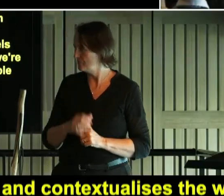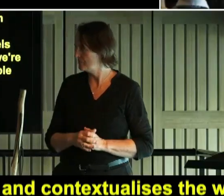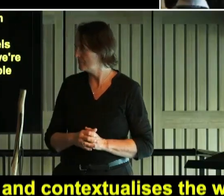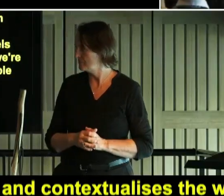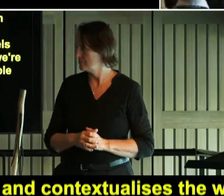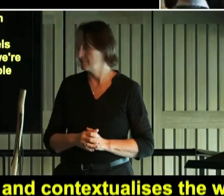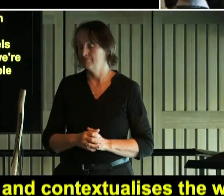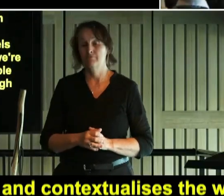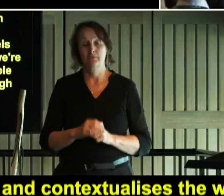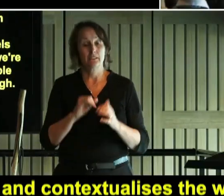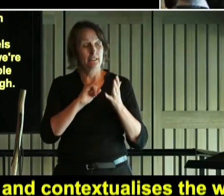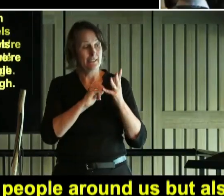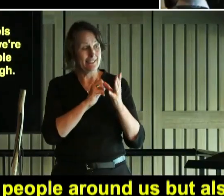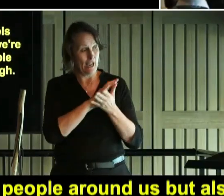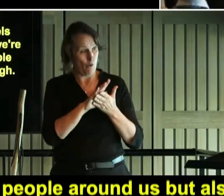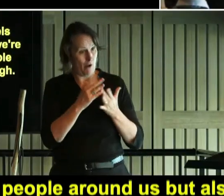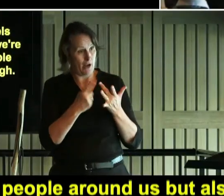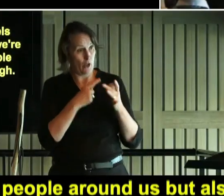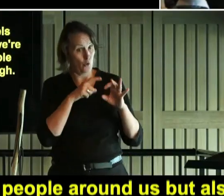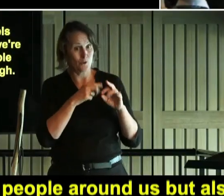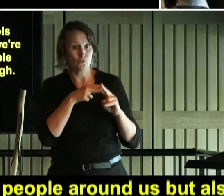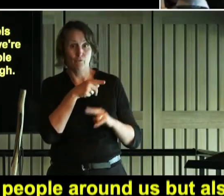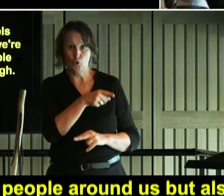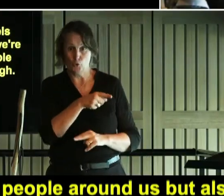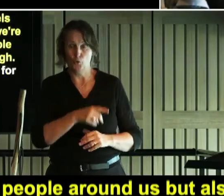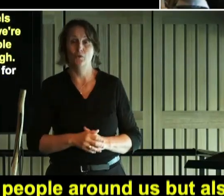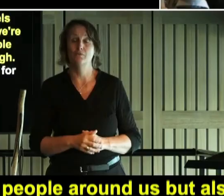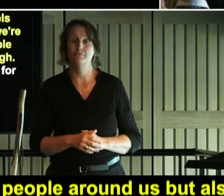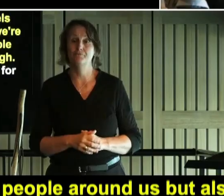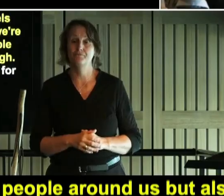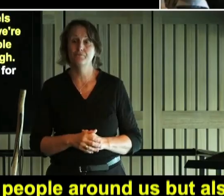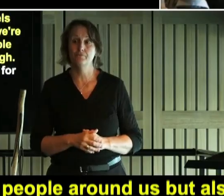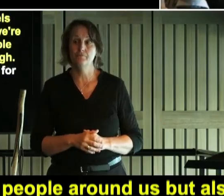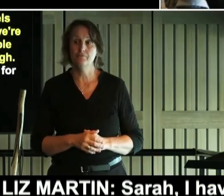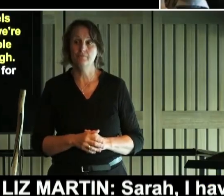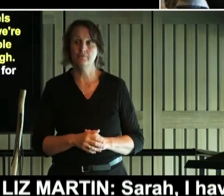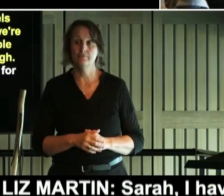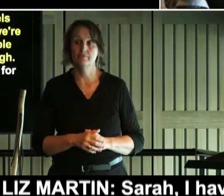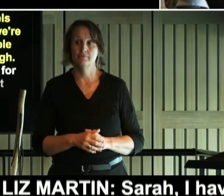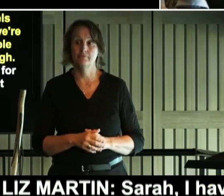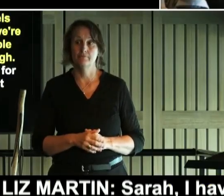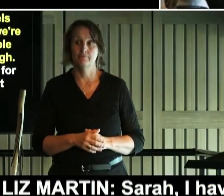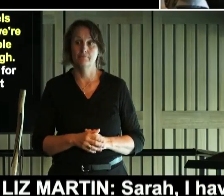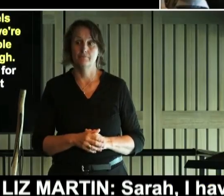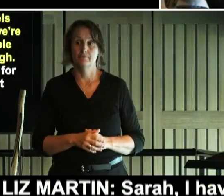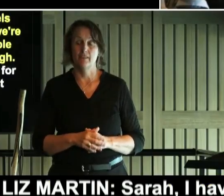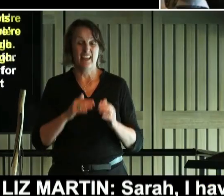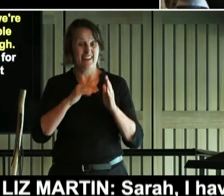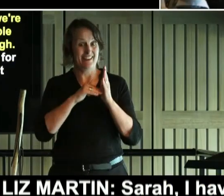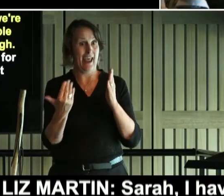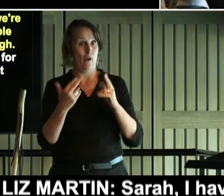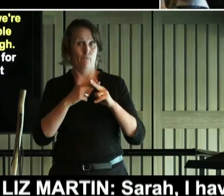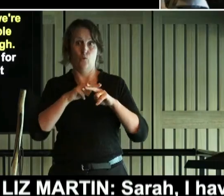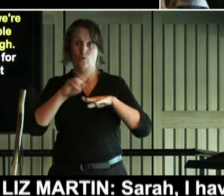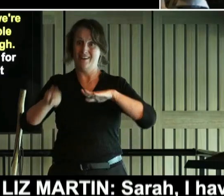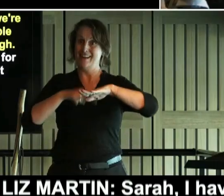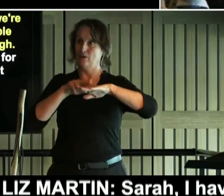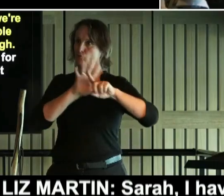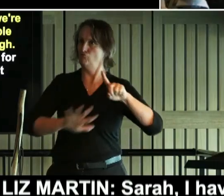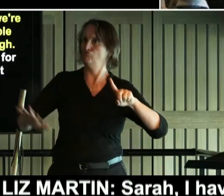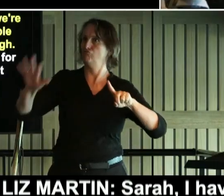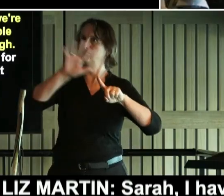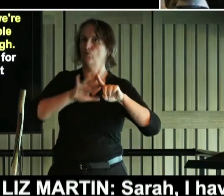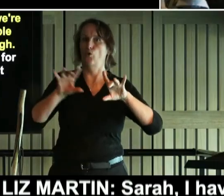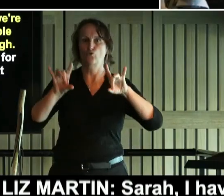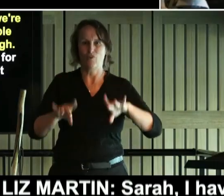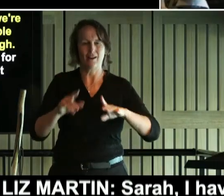Sarah, I have another question for you, which is, what do you see as the biggest opportunity right now for a national shift in how